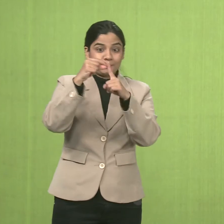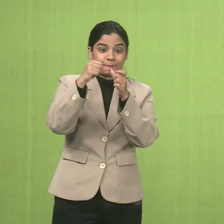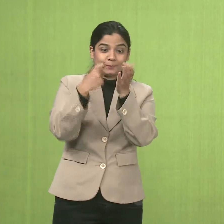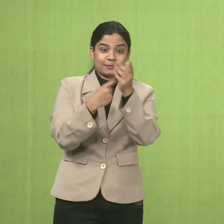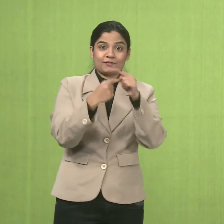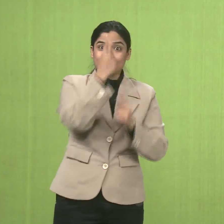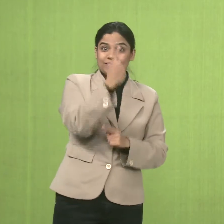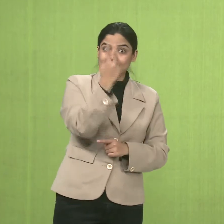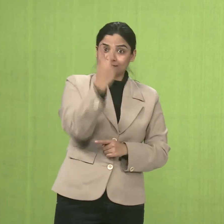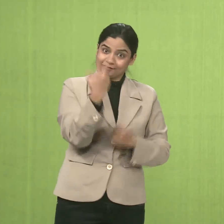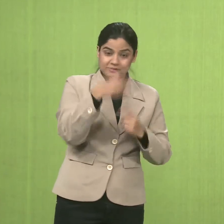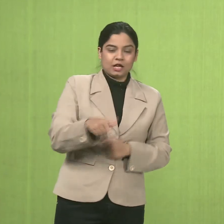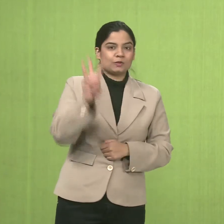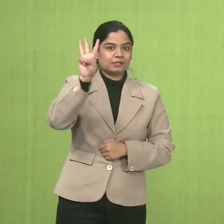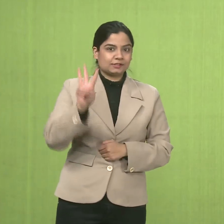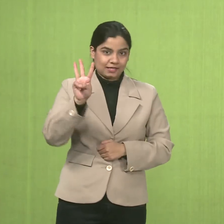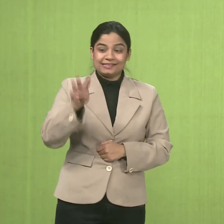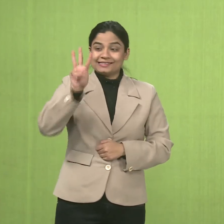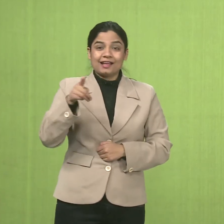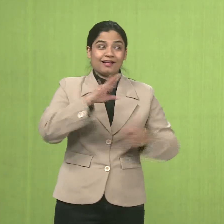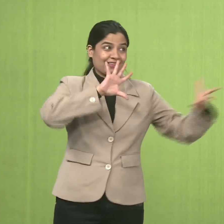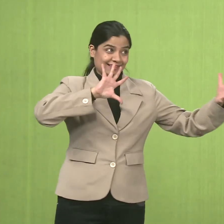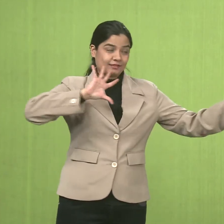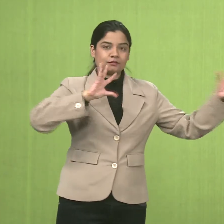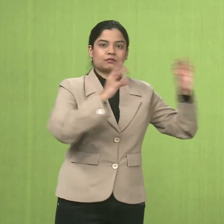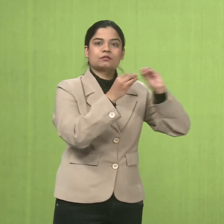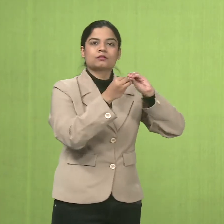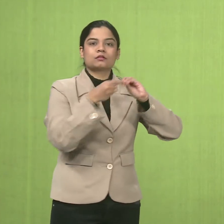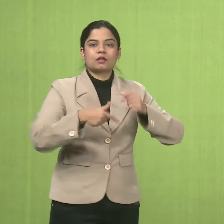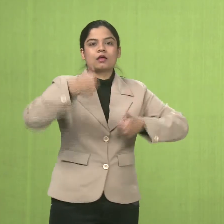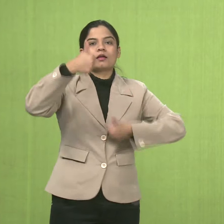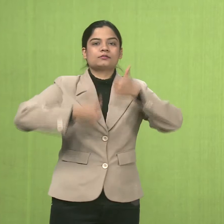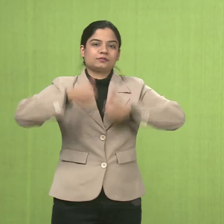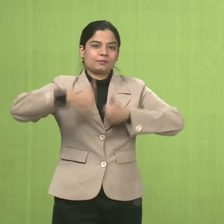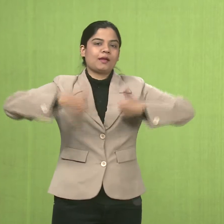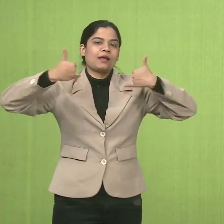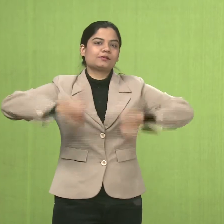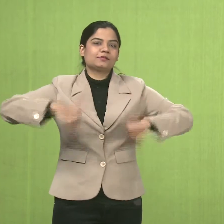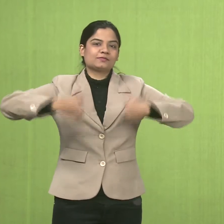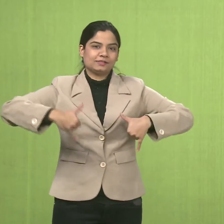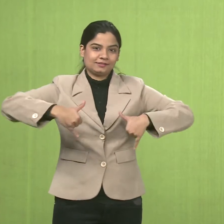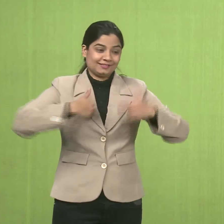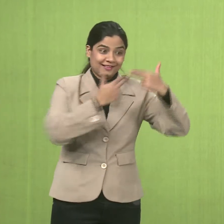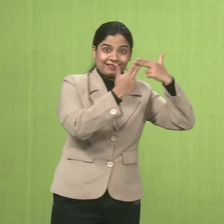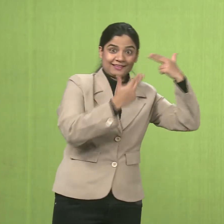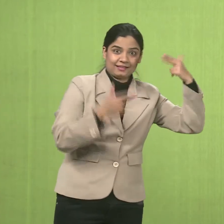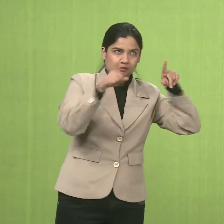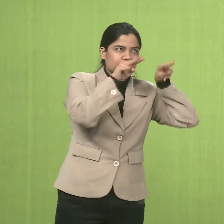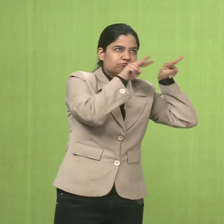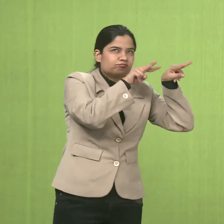about part 1 and 2 in that. Let's discuss part 3 where you will be doing an activity